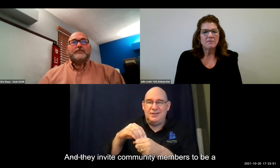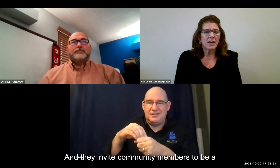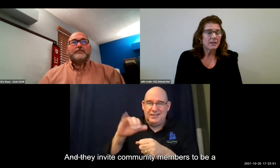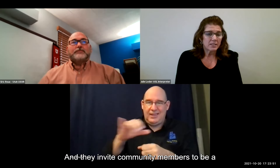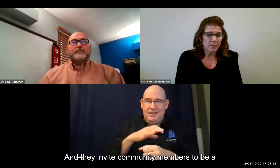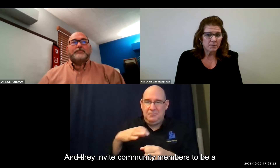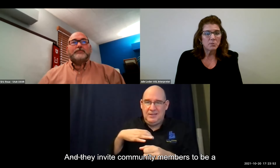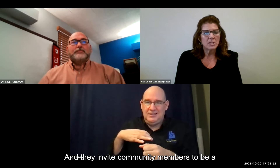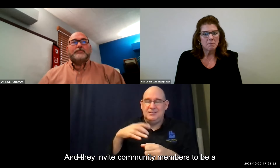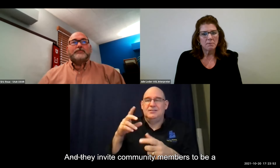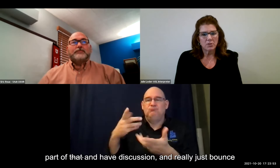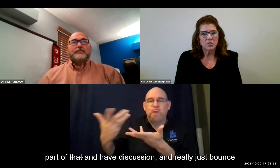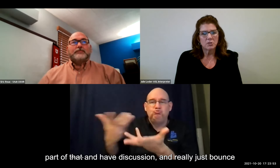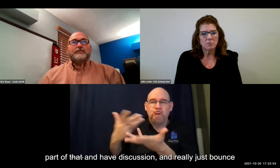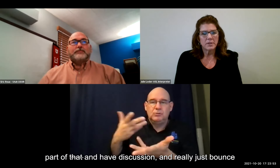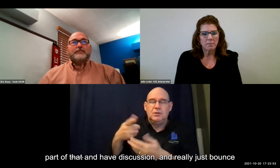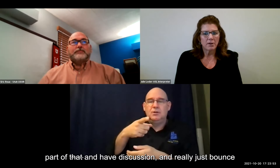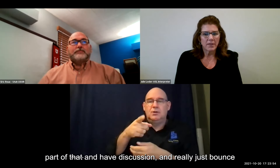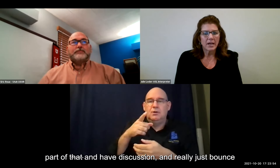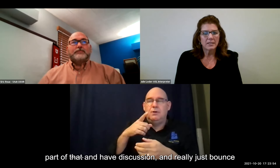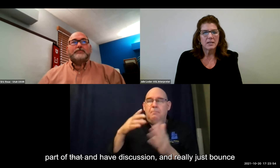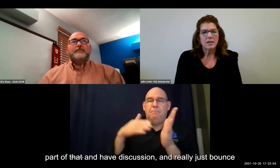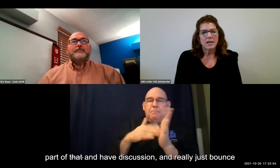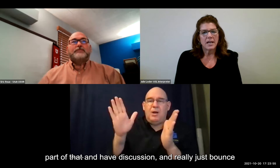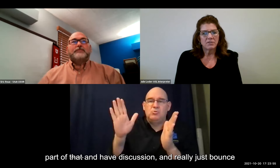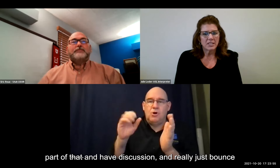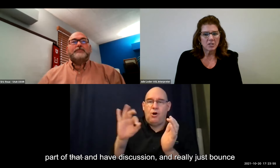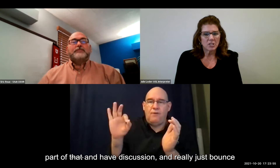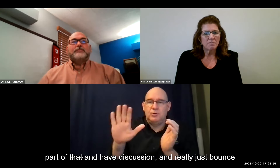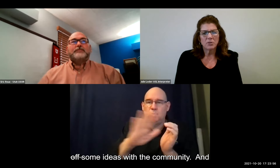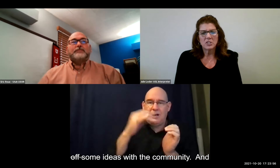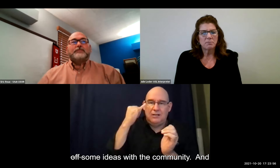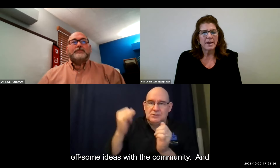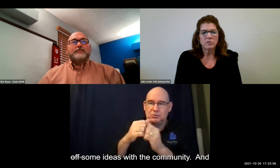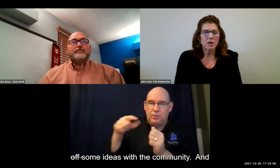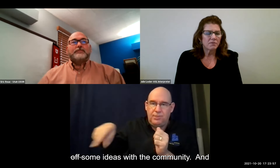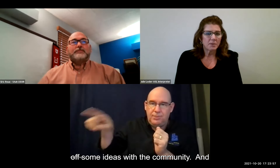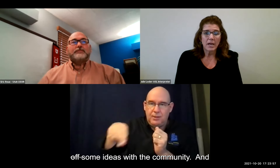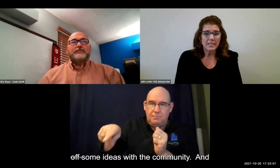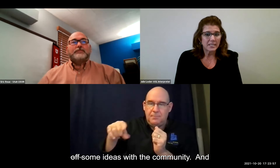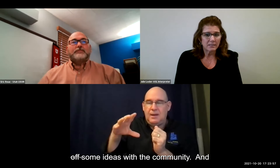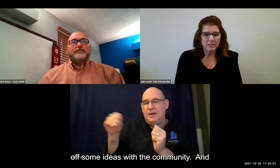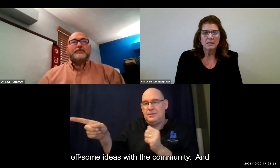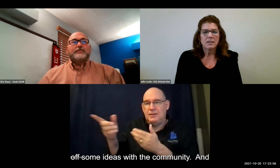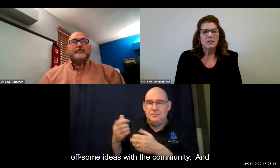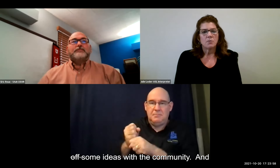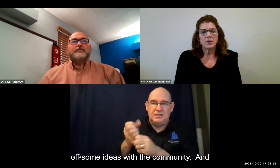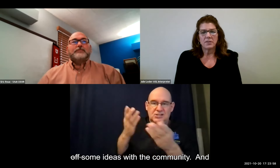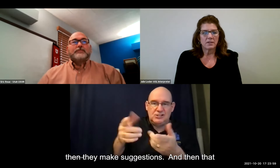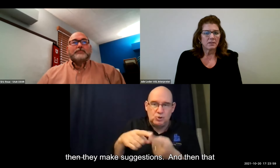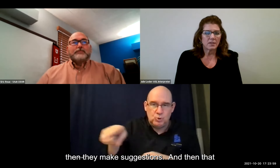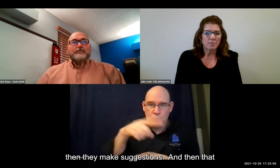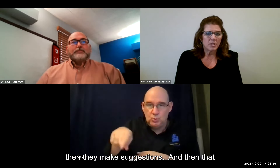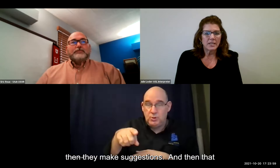And they invite community members to be a part of that and have discussion and really just bounce off some ideas